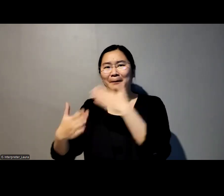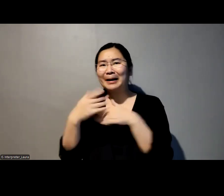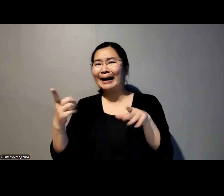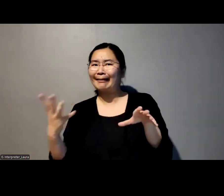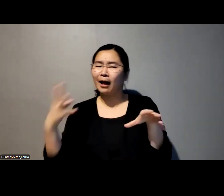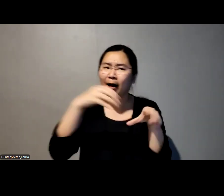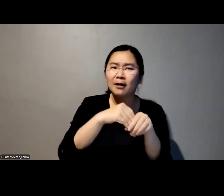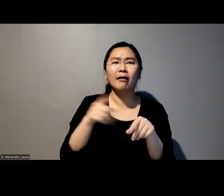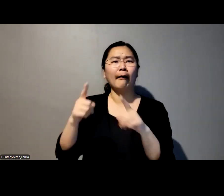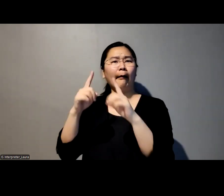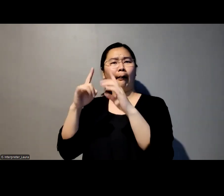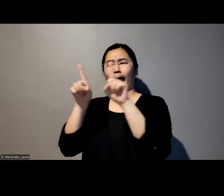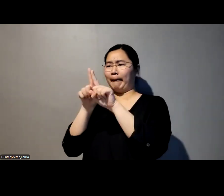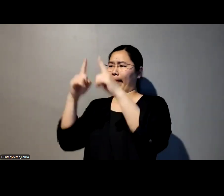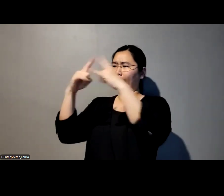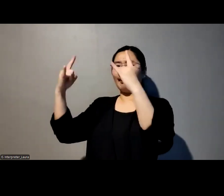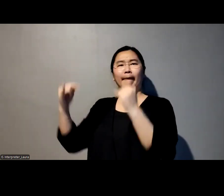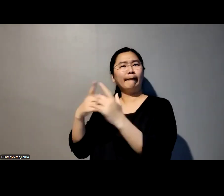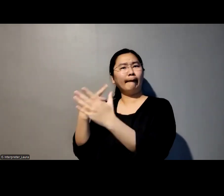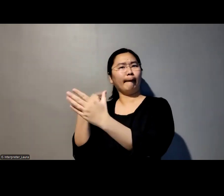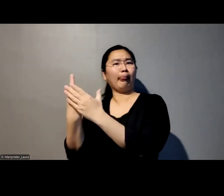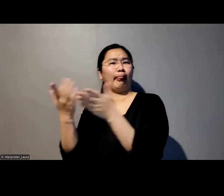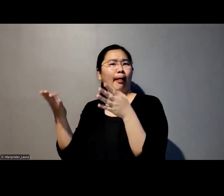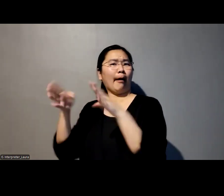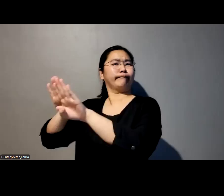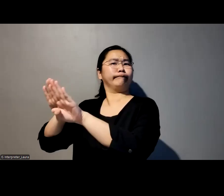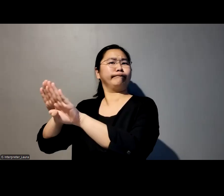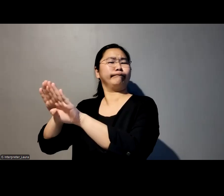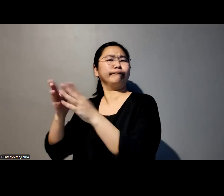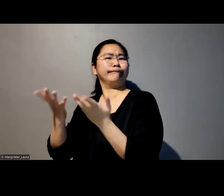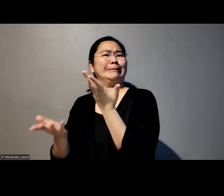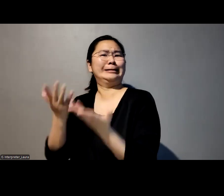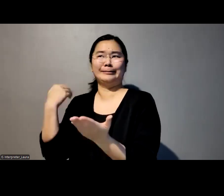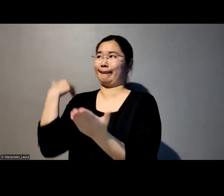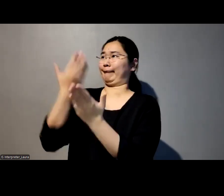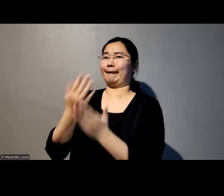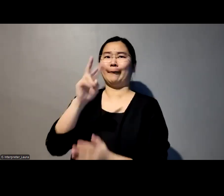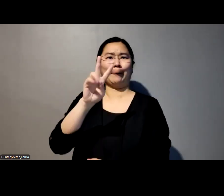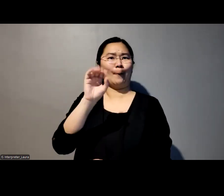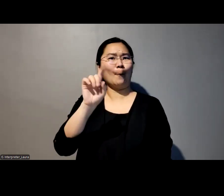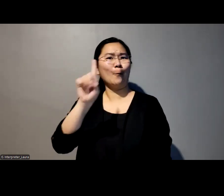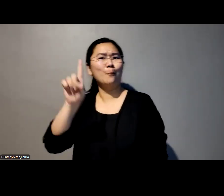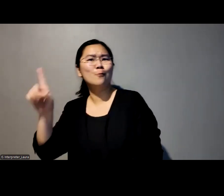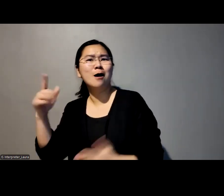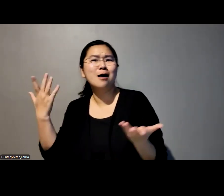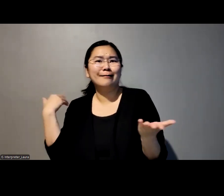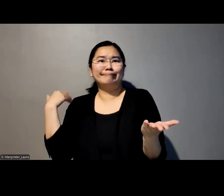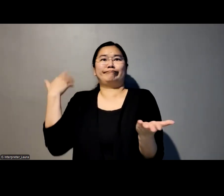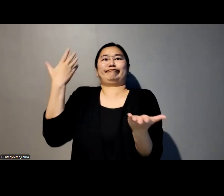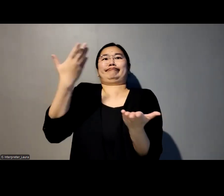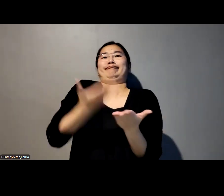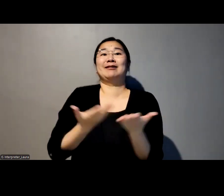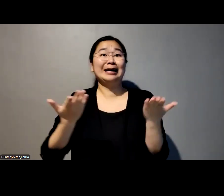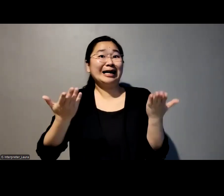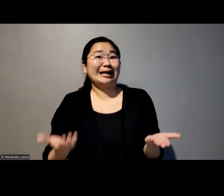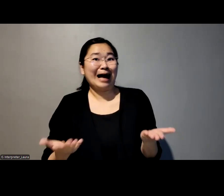of institutionalization of children in Europe. That is very well documented. Unfortunately, the same goes for adults,